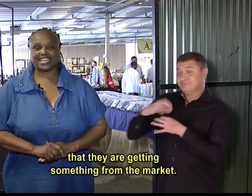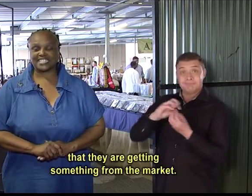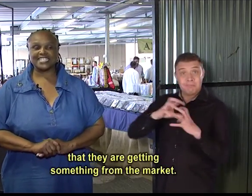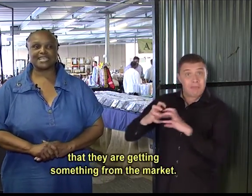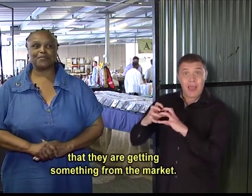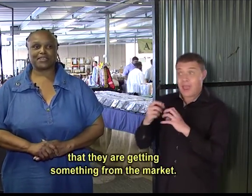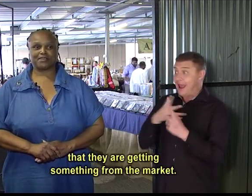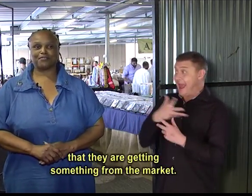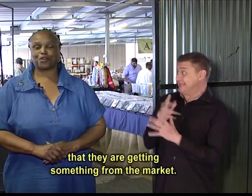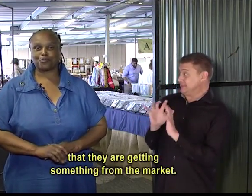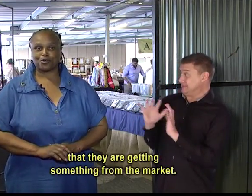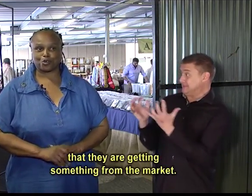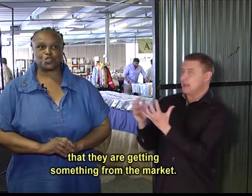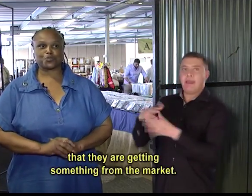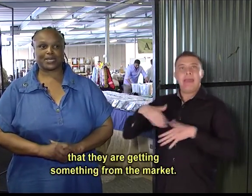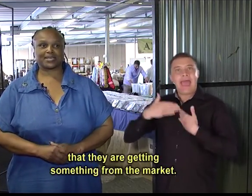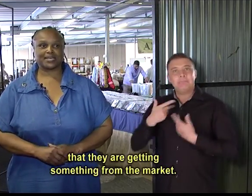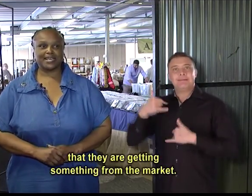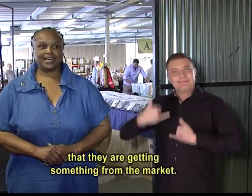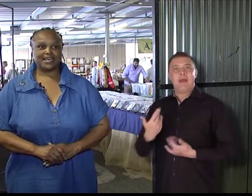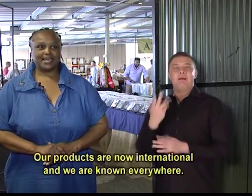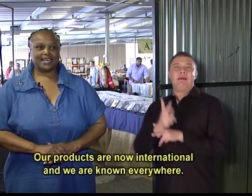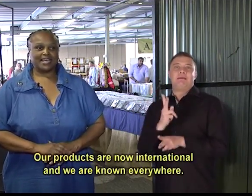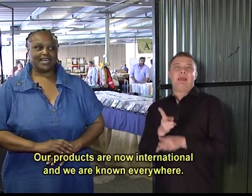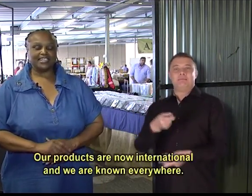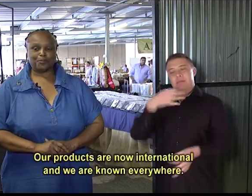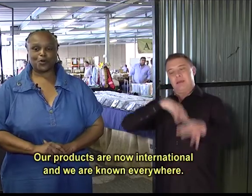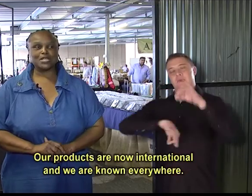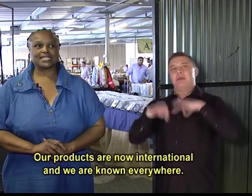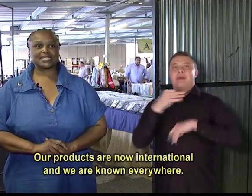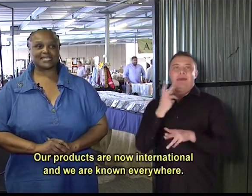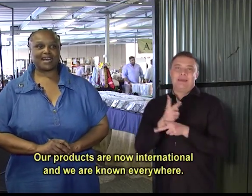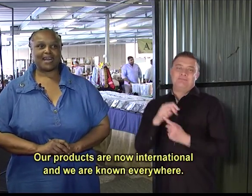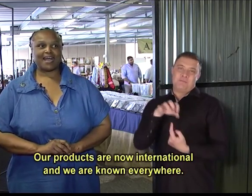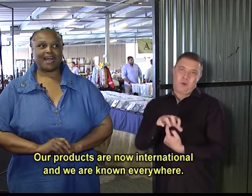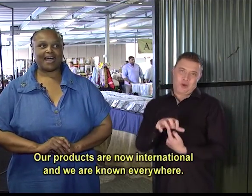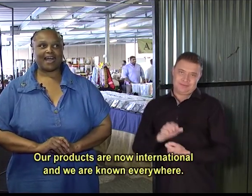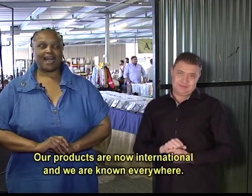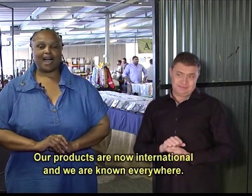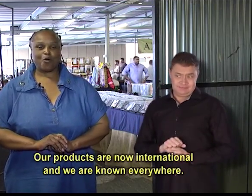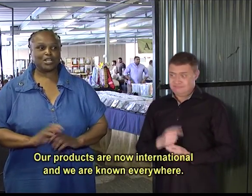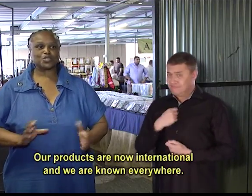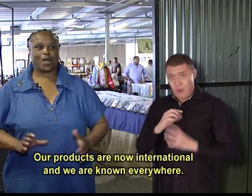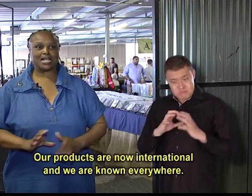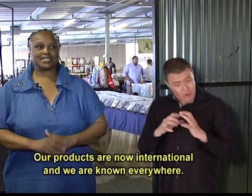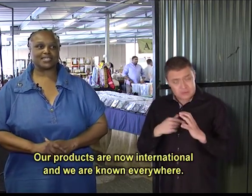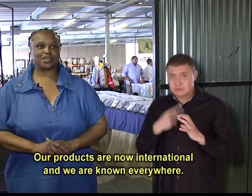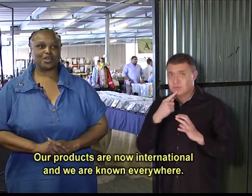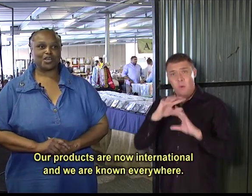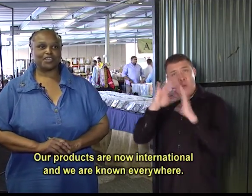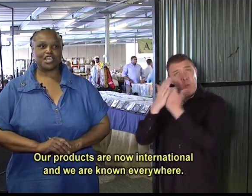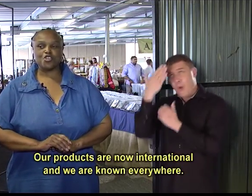that they are getting something from Rosebank. And the products are